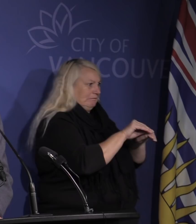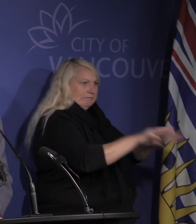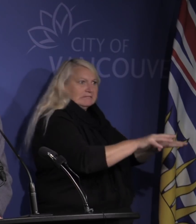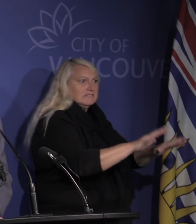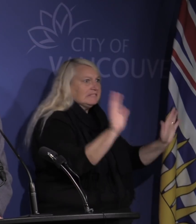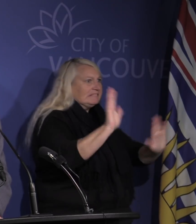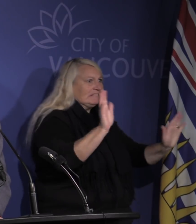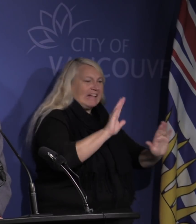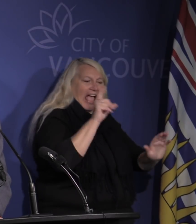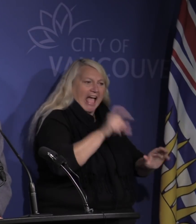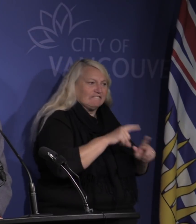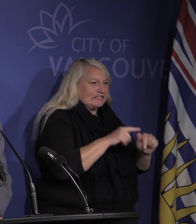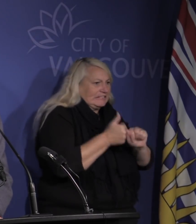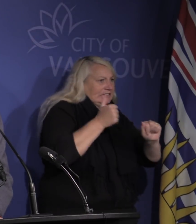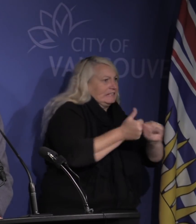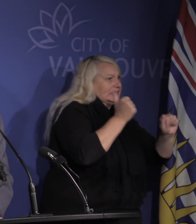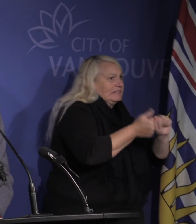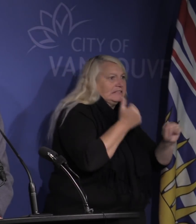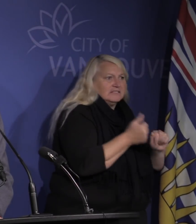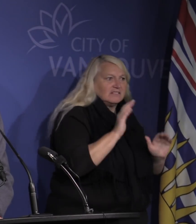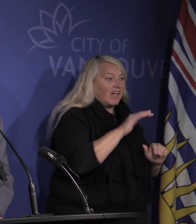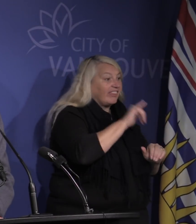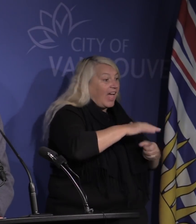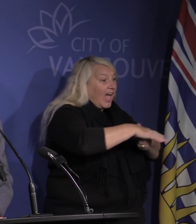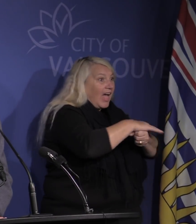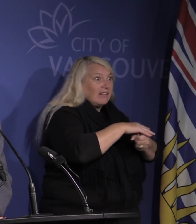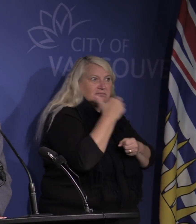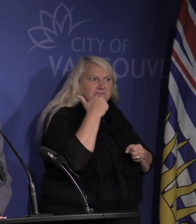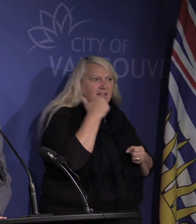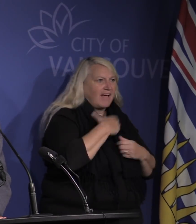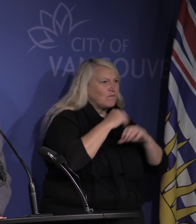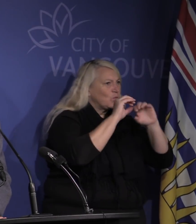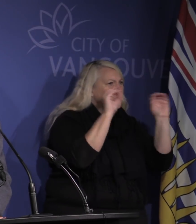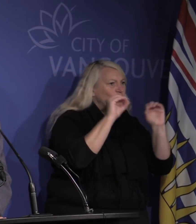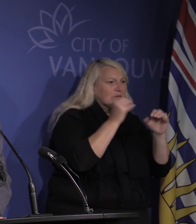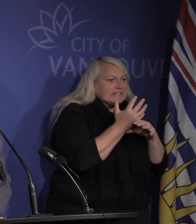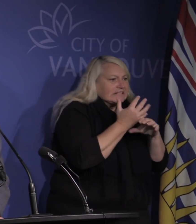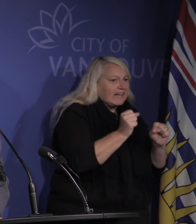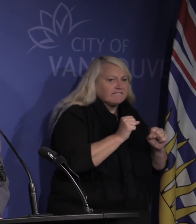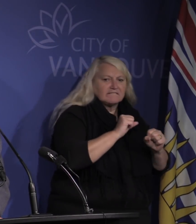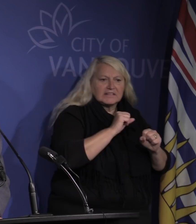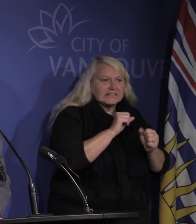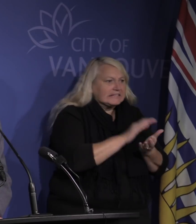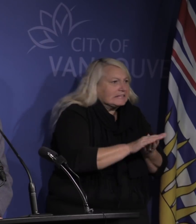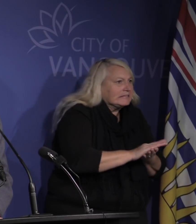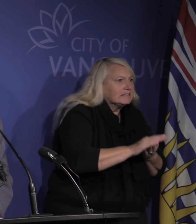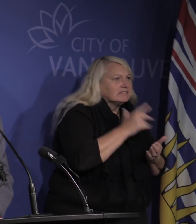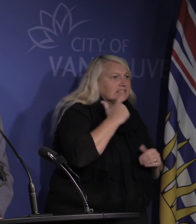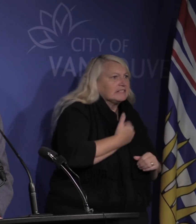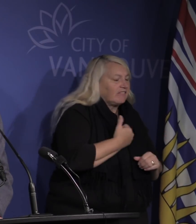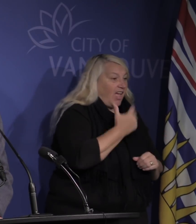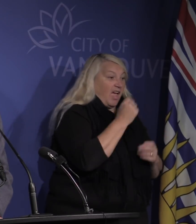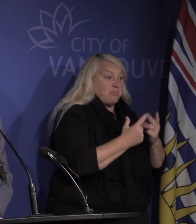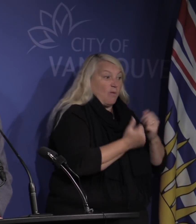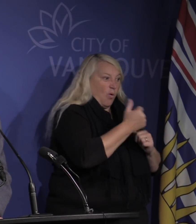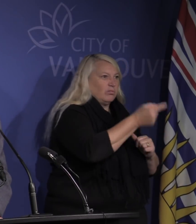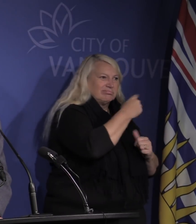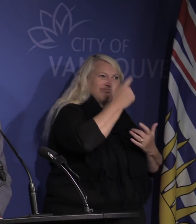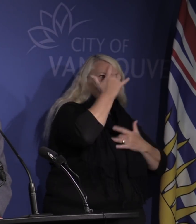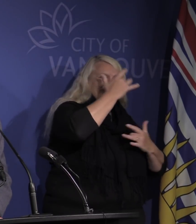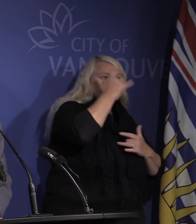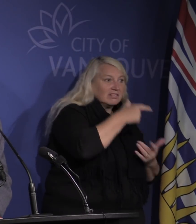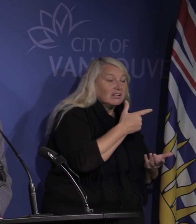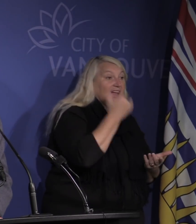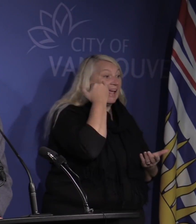as we can. Most of these residents have little access to safe hygiene, and most are immune compromised. An